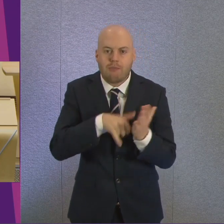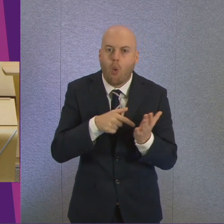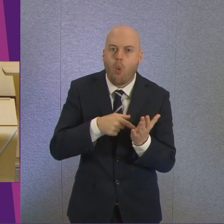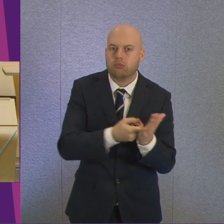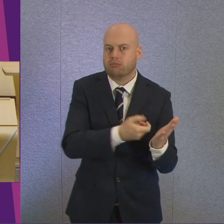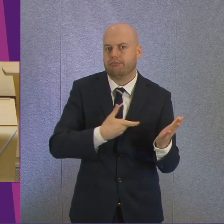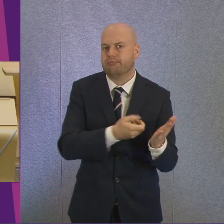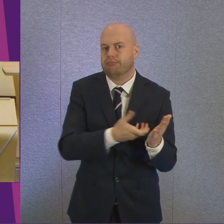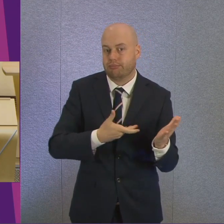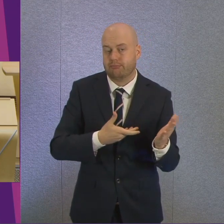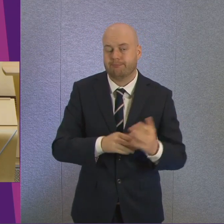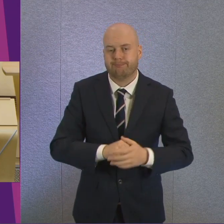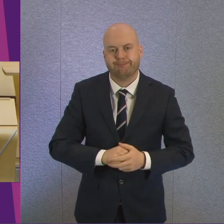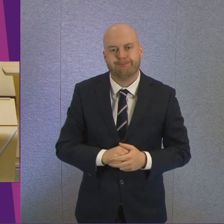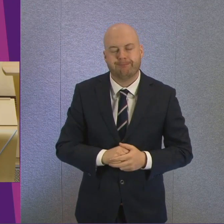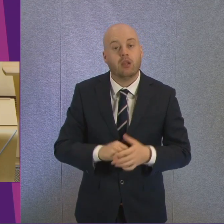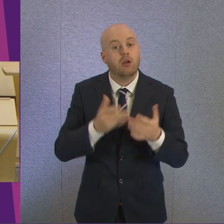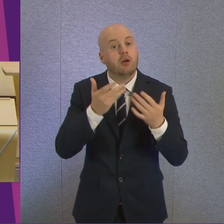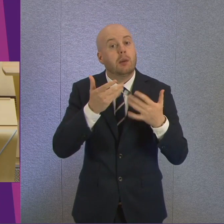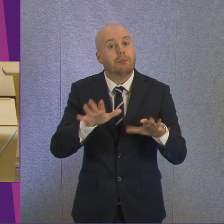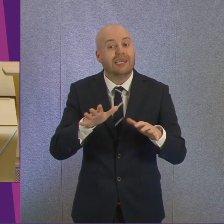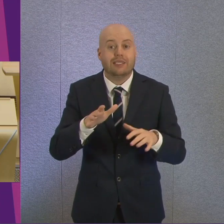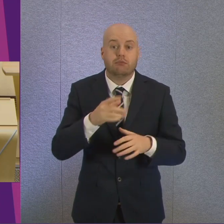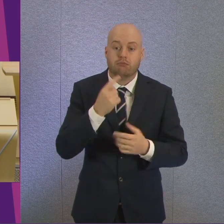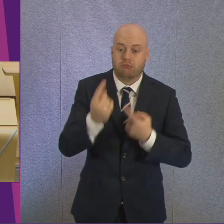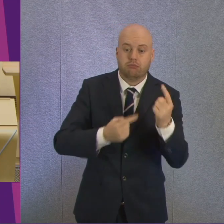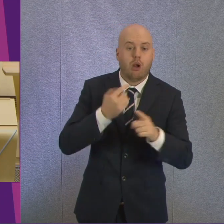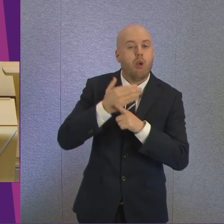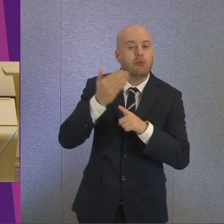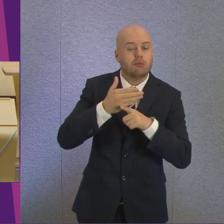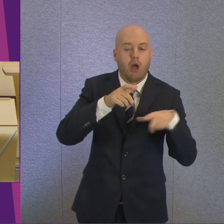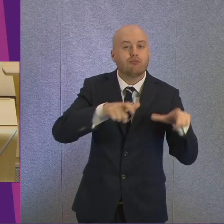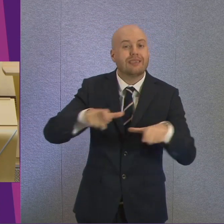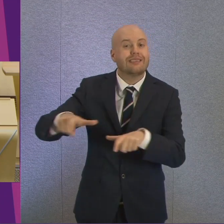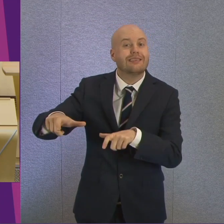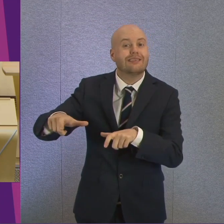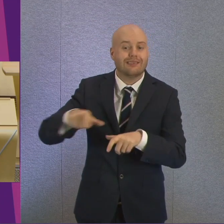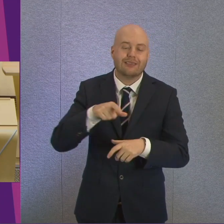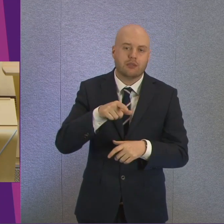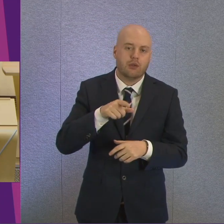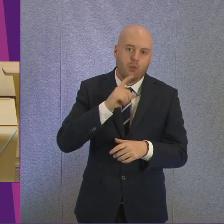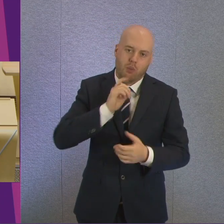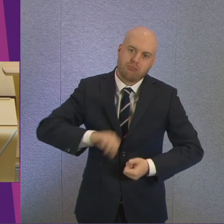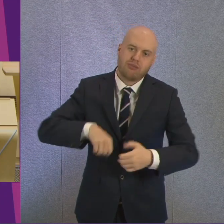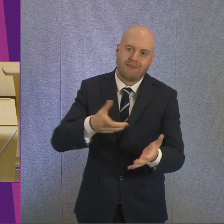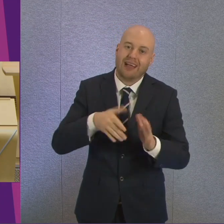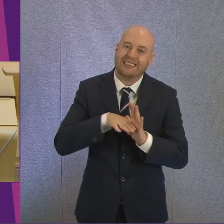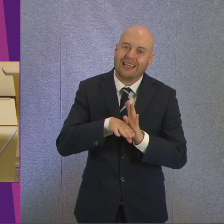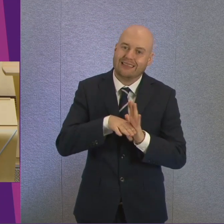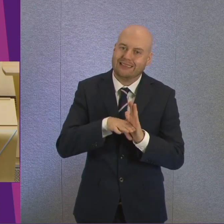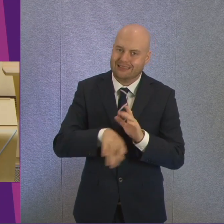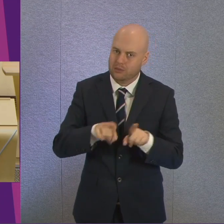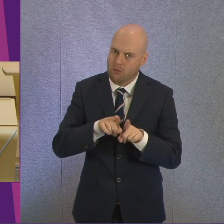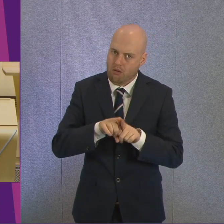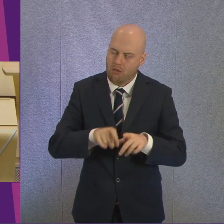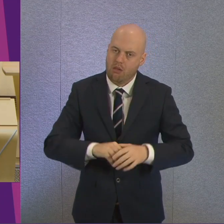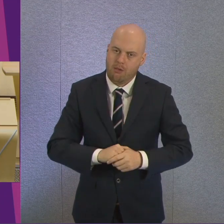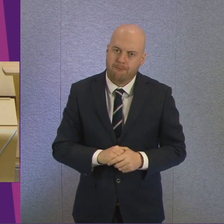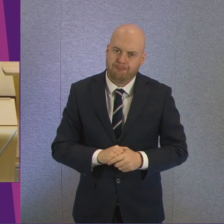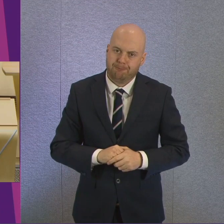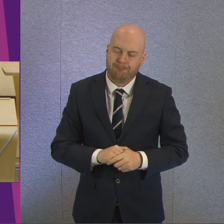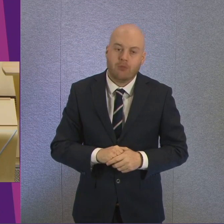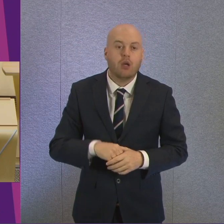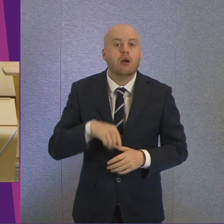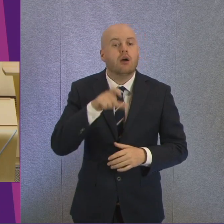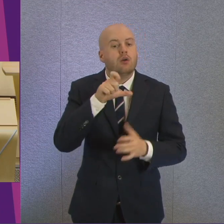expanded, including all symptomatic residents of care homes. COVID-19 patients discharged from hospital to a